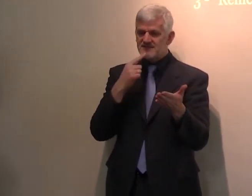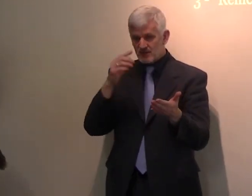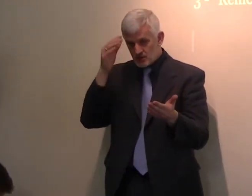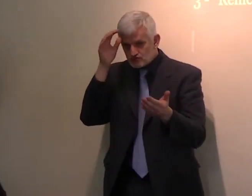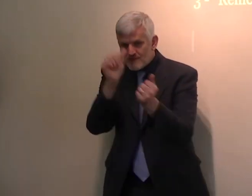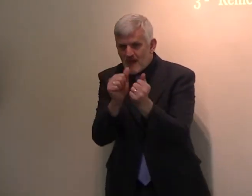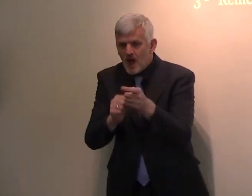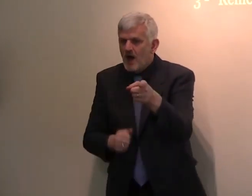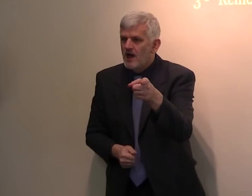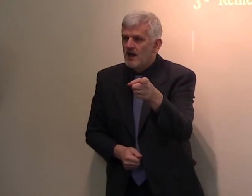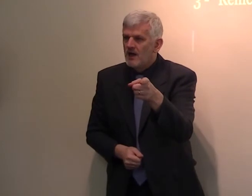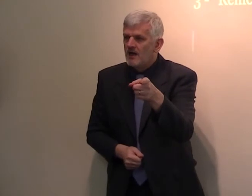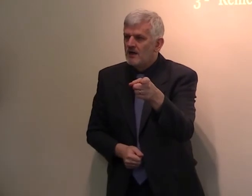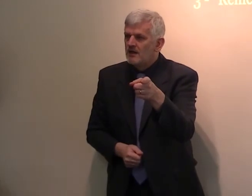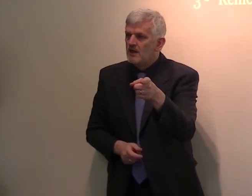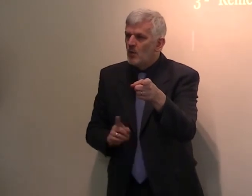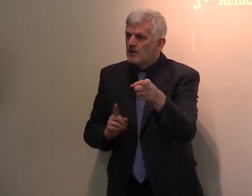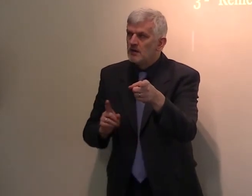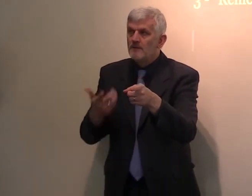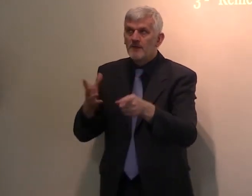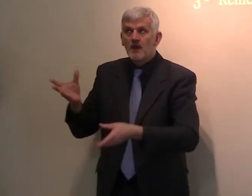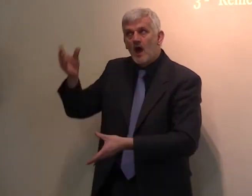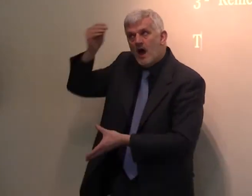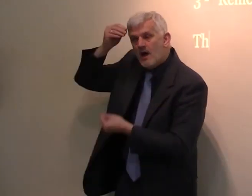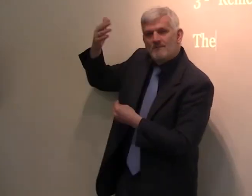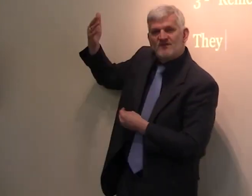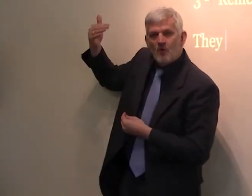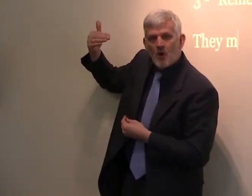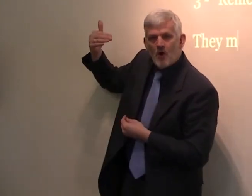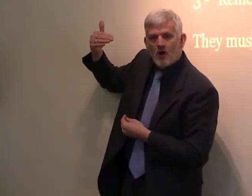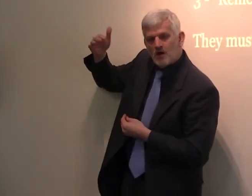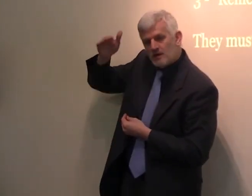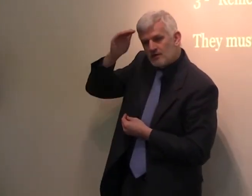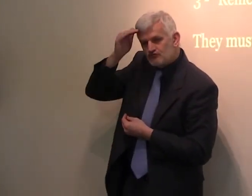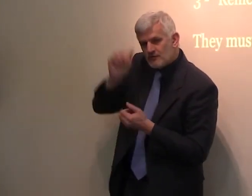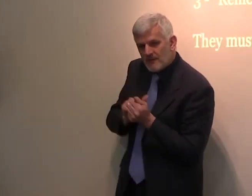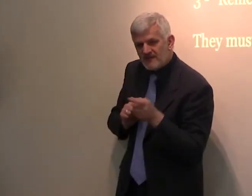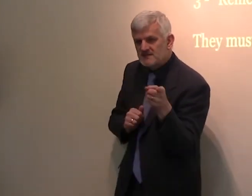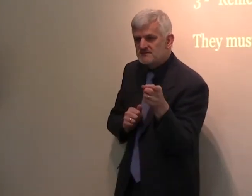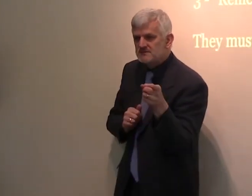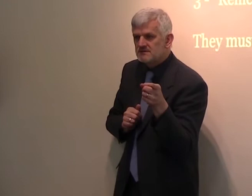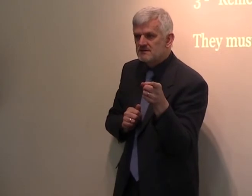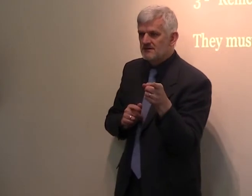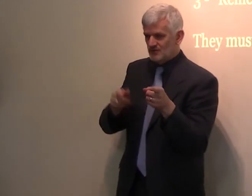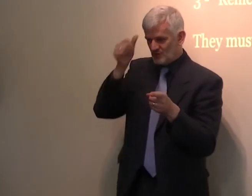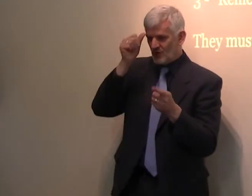things you have received and you have heard. And the Bible is full of that word, remember.